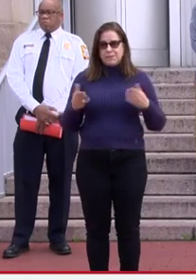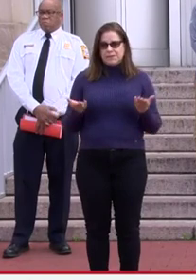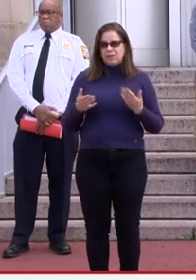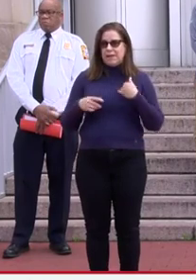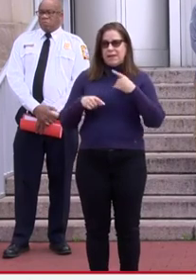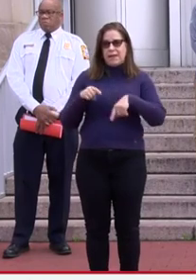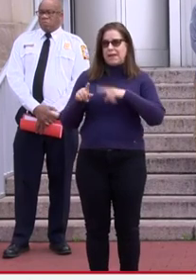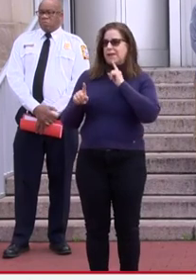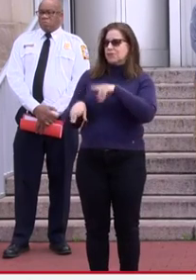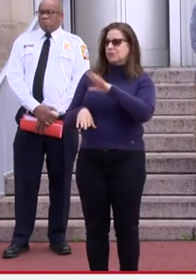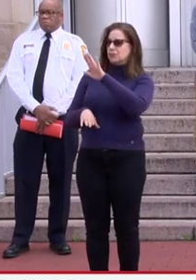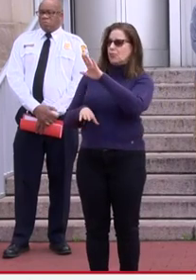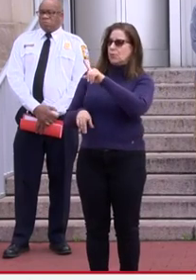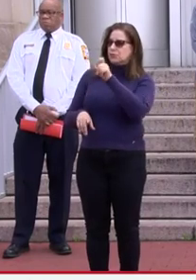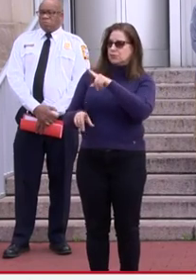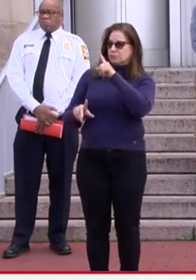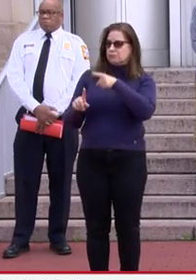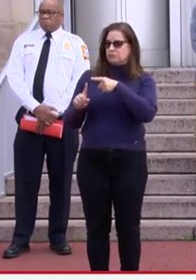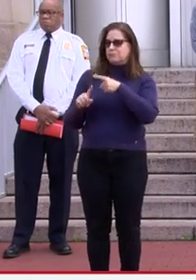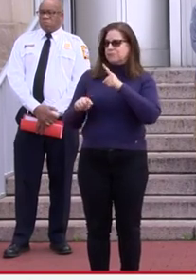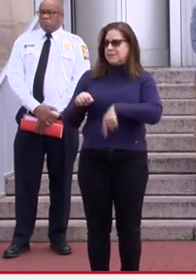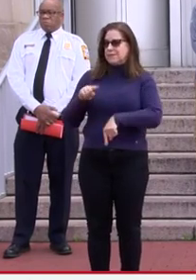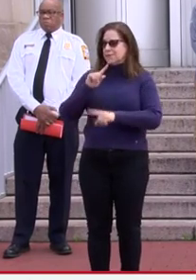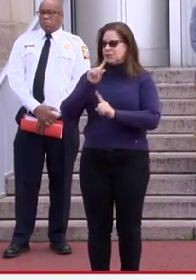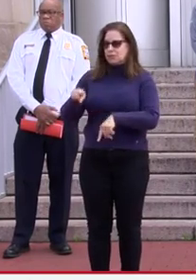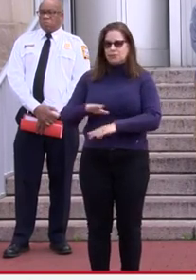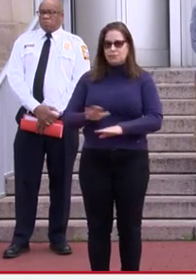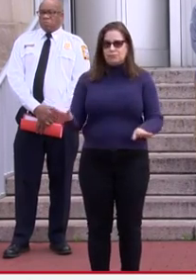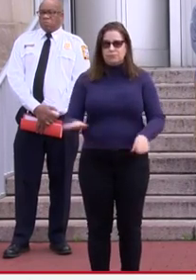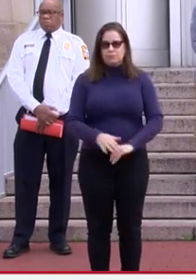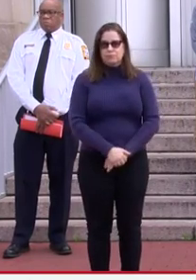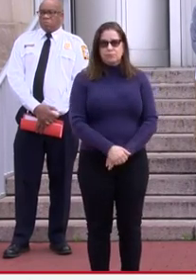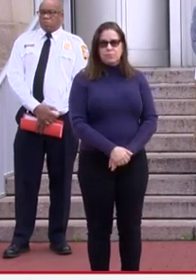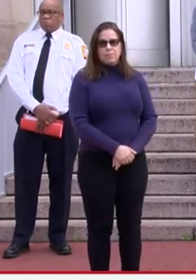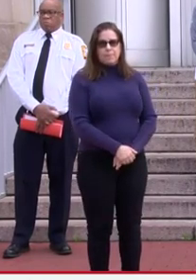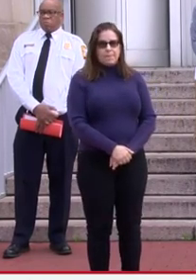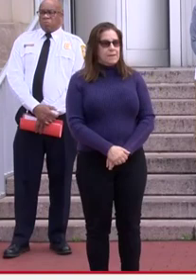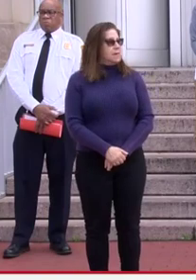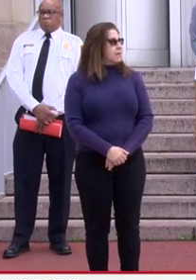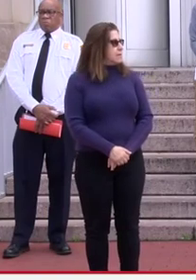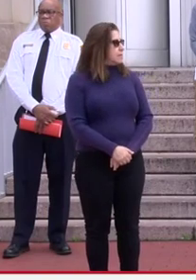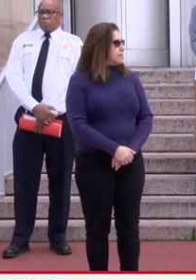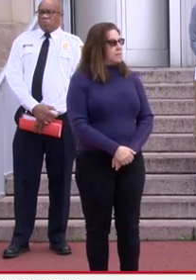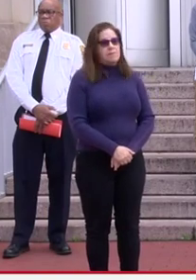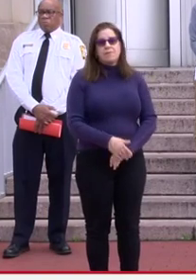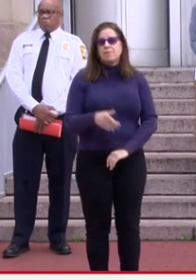speak affirmatively to that. Just kind of curious about the public health lab.